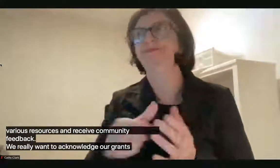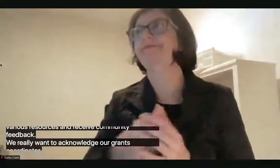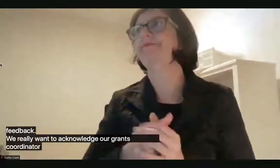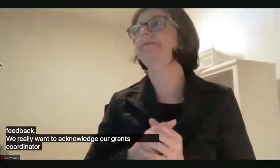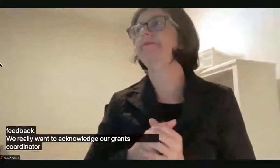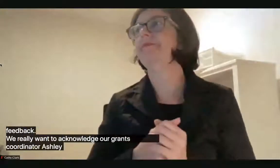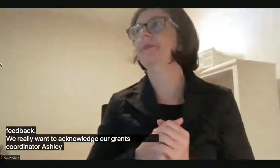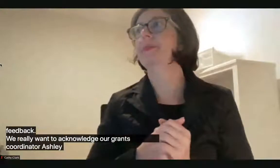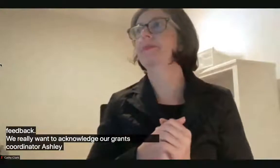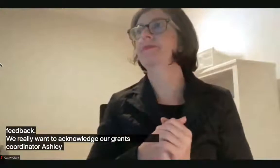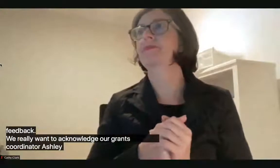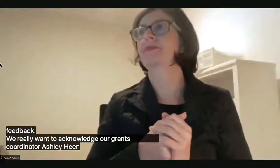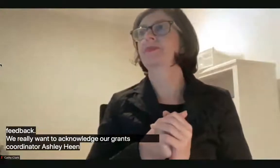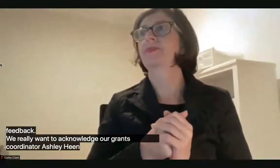through DFFH.